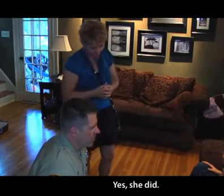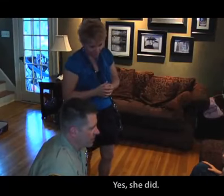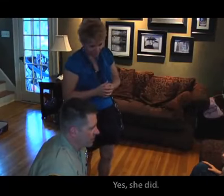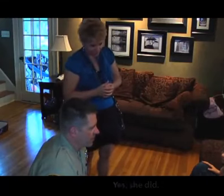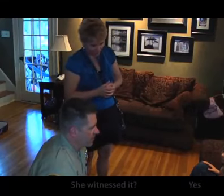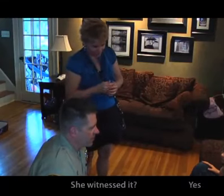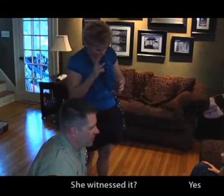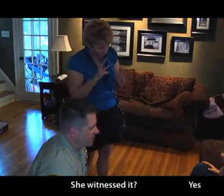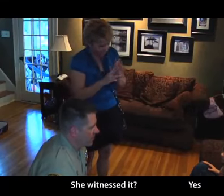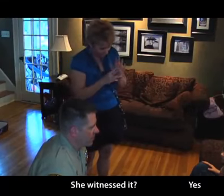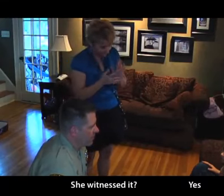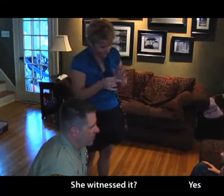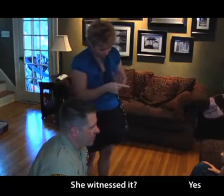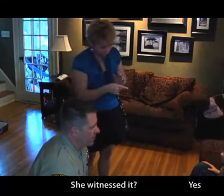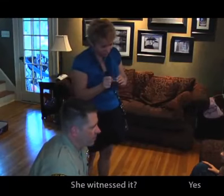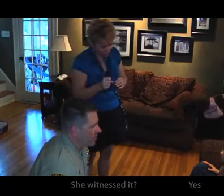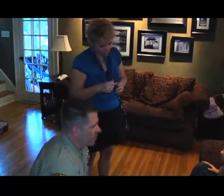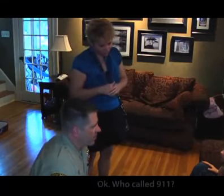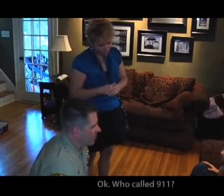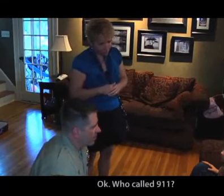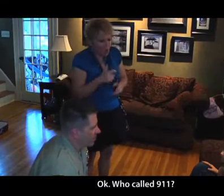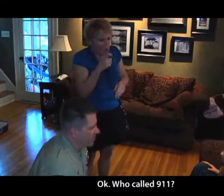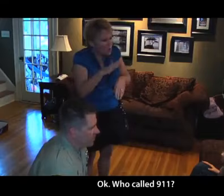witness she did. It? Okay. Who called 911?